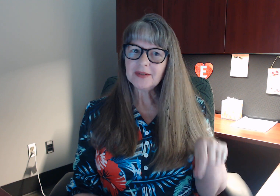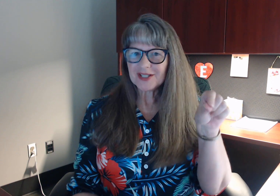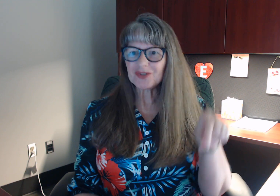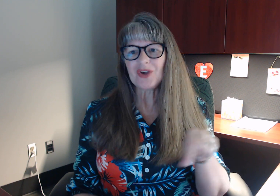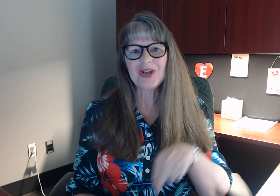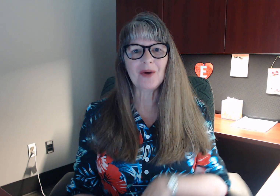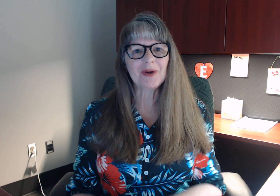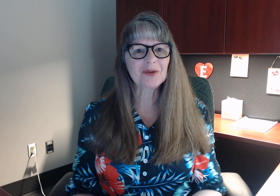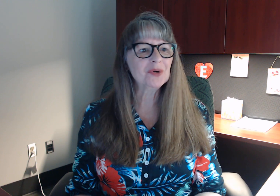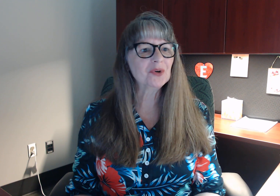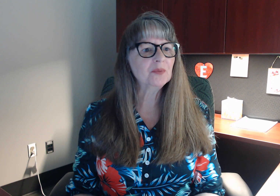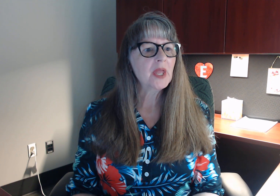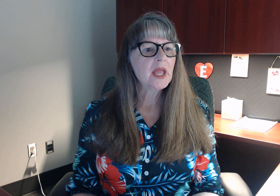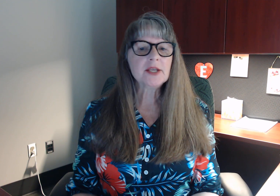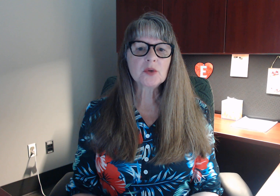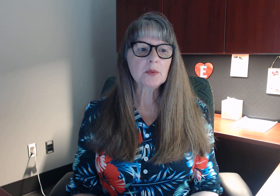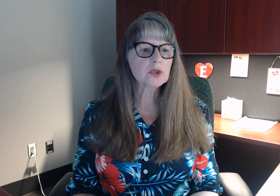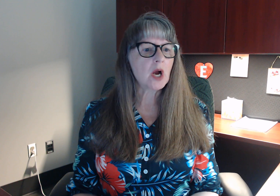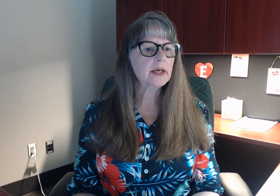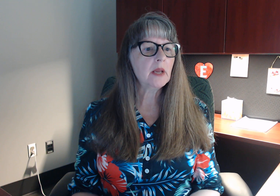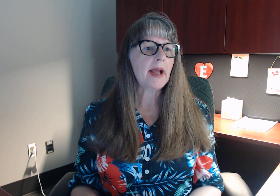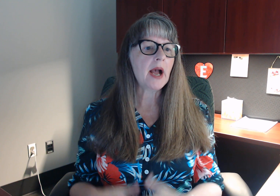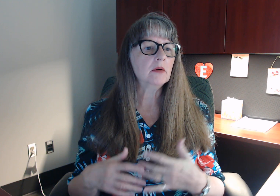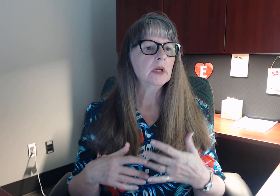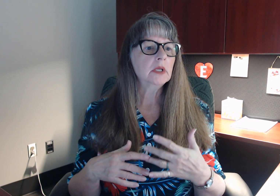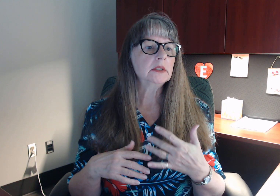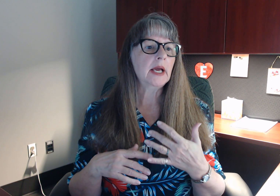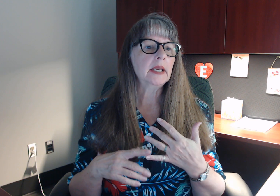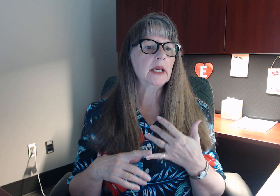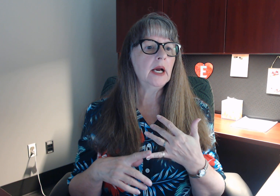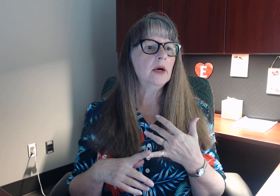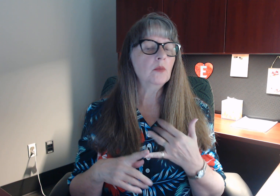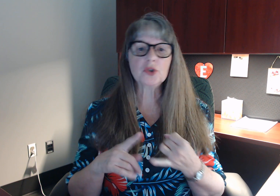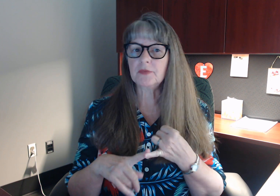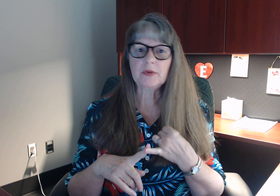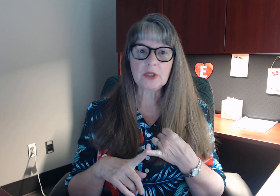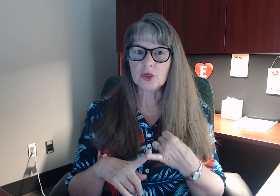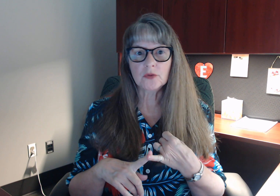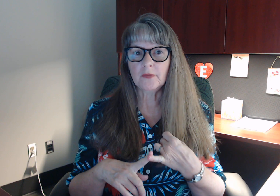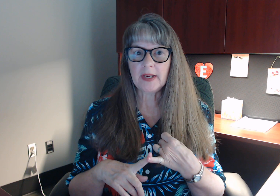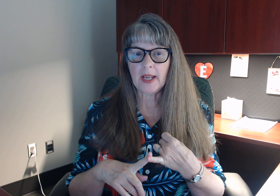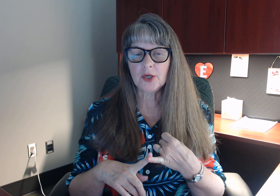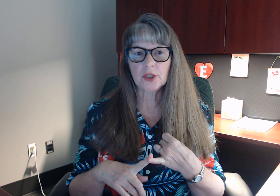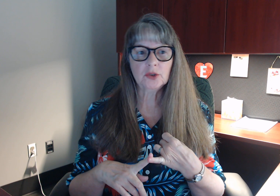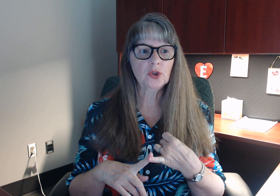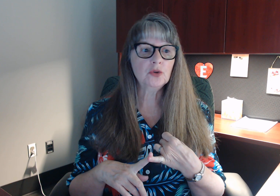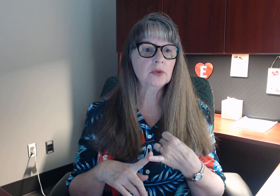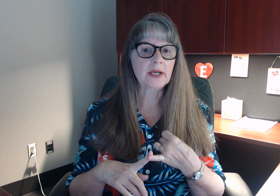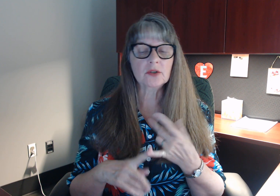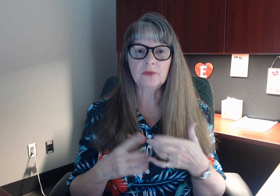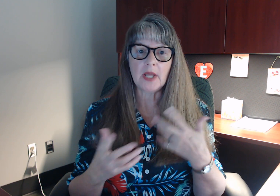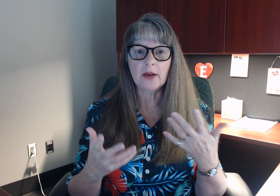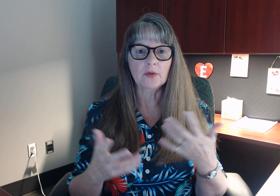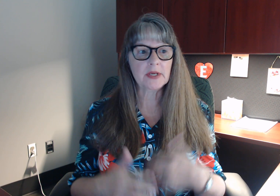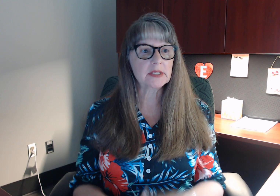list on my computer, and so we were talking about like what's your favorite thing to do for vacation? Do you like to fly or things like